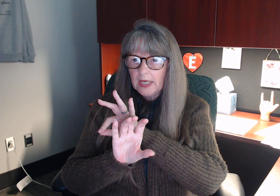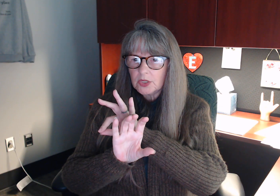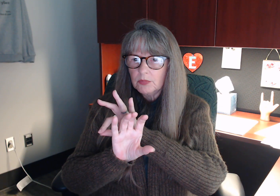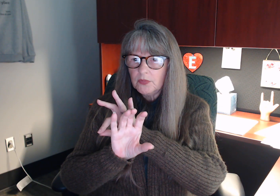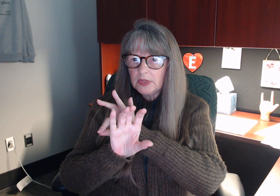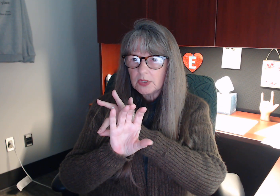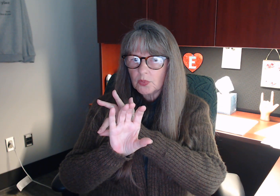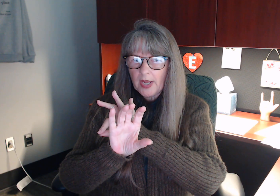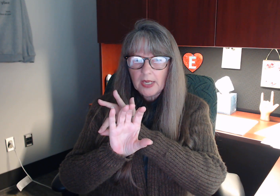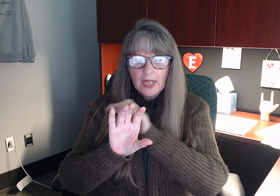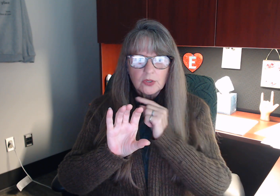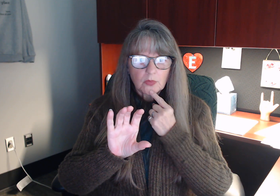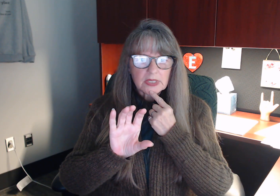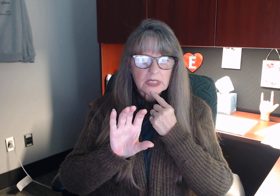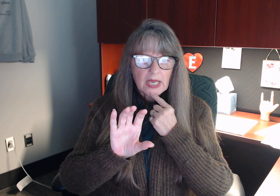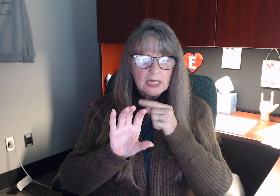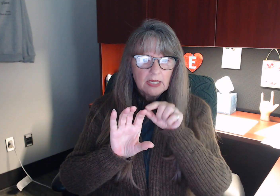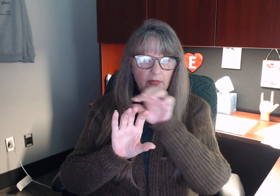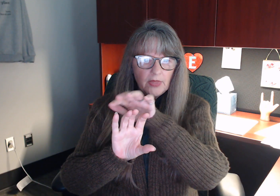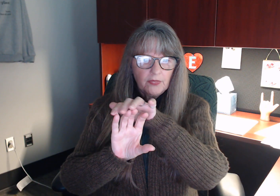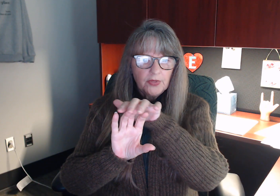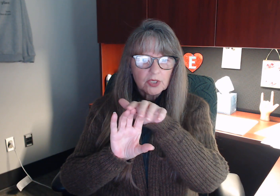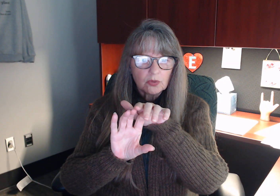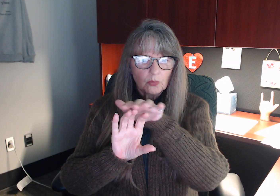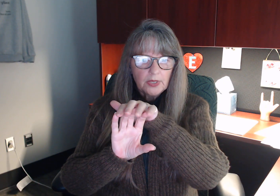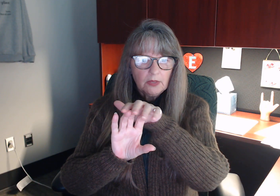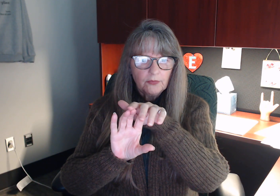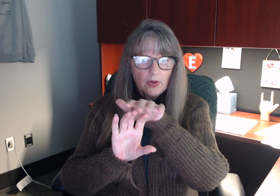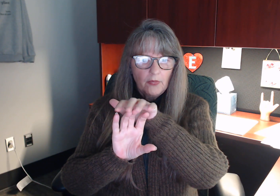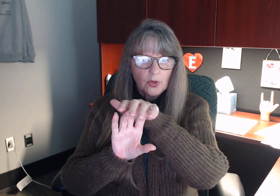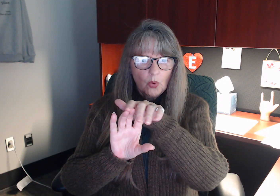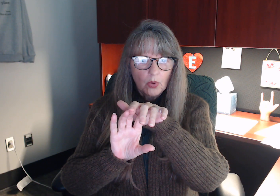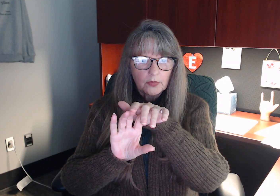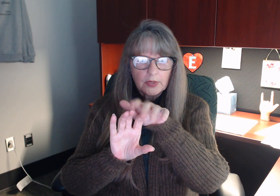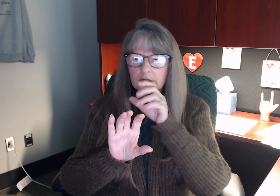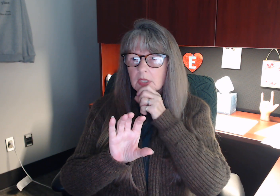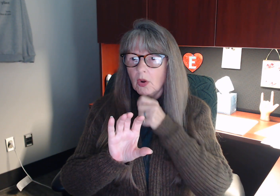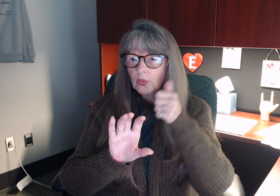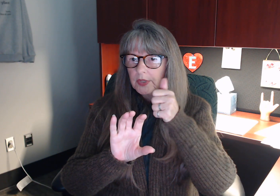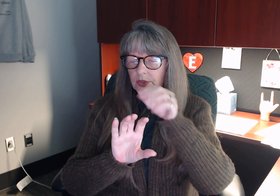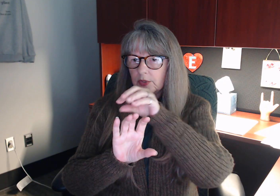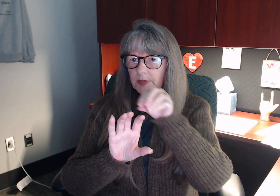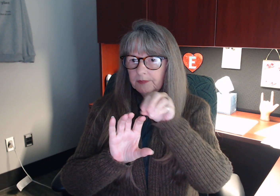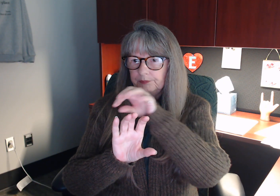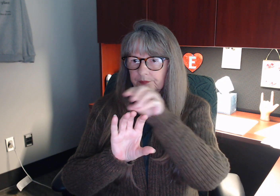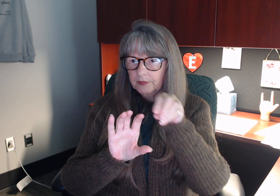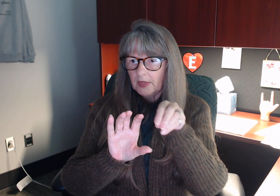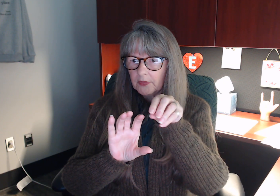it's moving this way. And so it's saying that this reef on the north is the oldest. So they're the